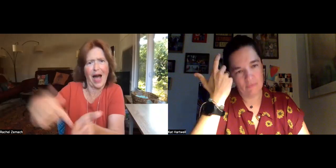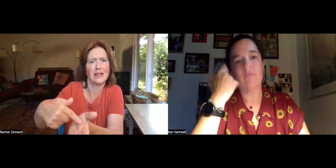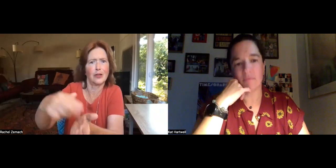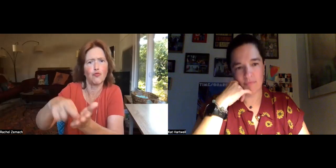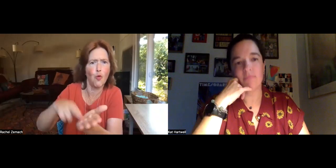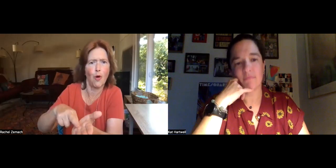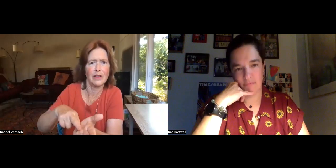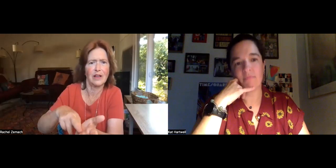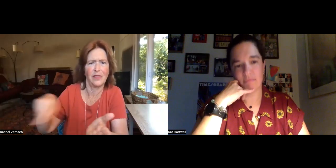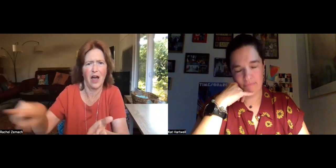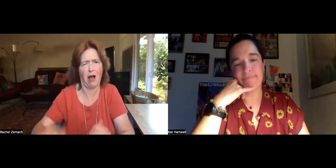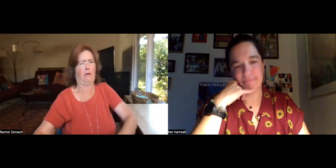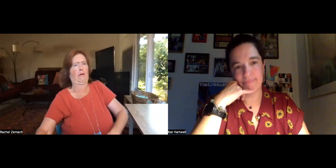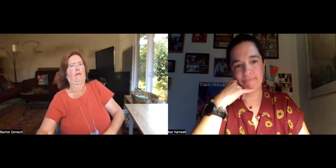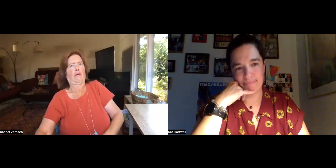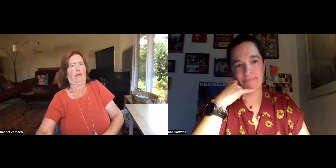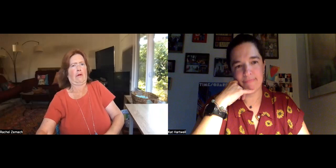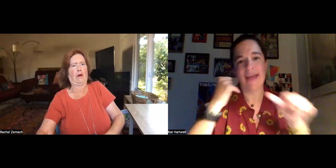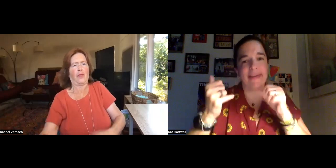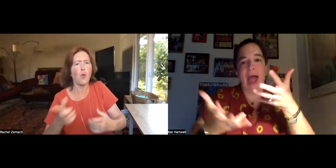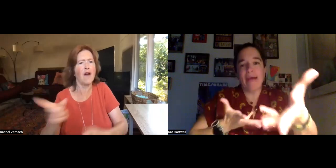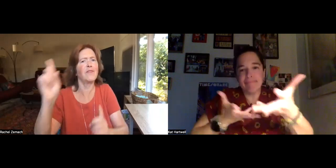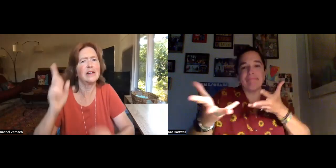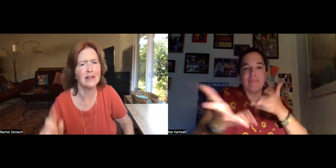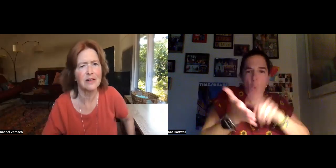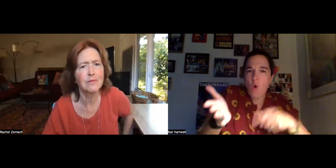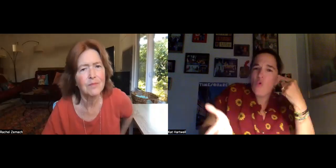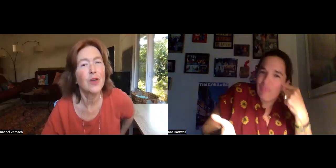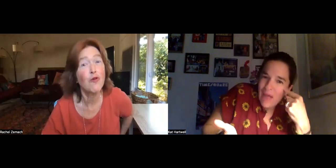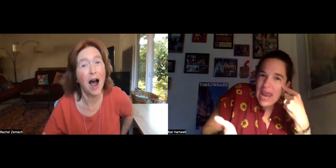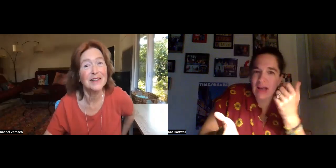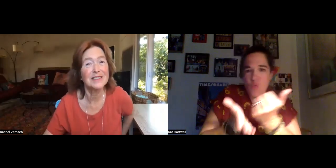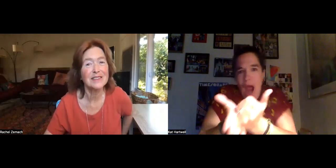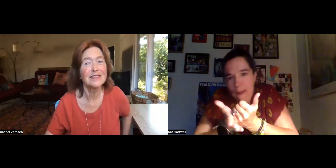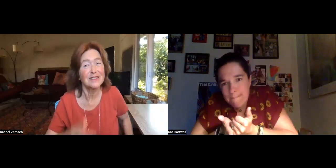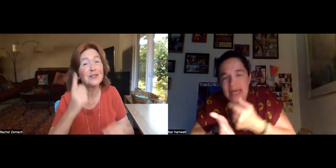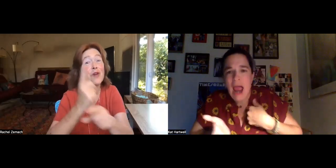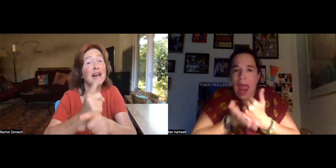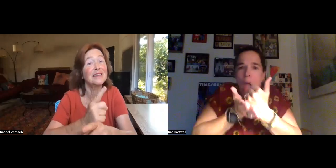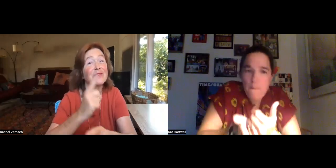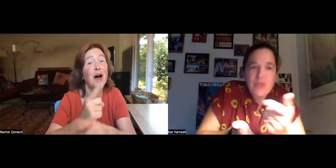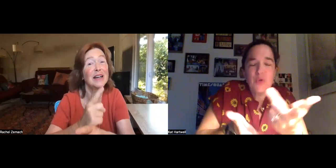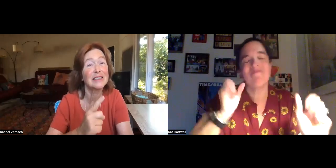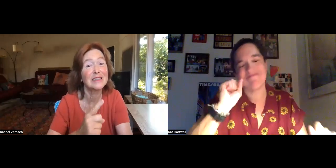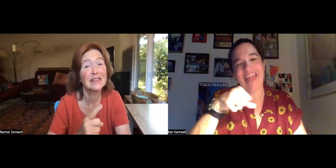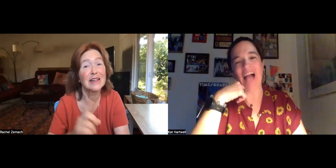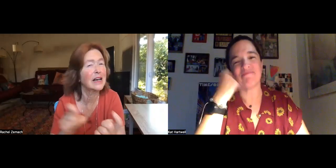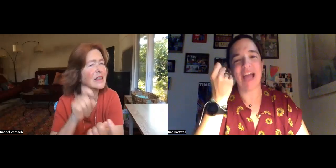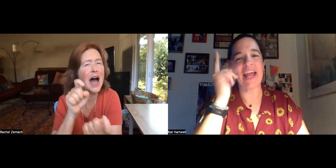That's the rule. There. Nah. What do you think? But, help me, I help you. Yeah, I get